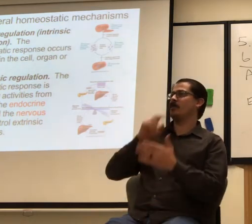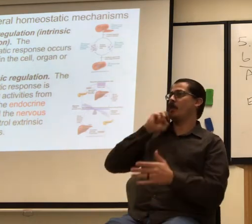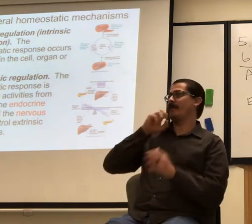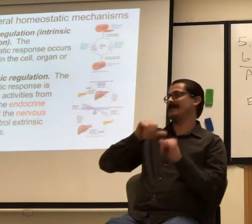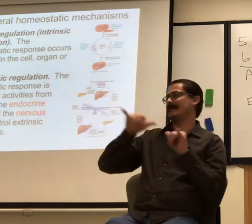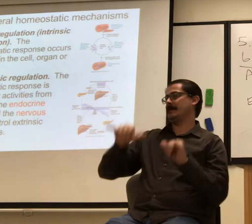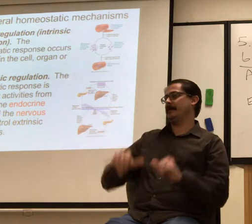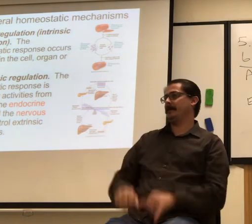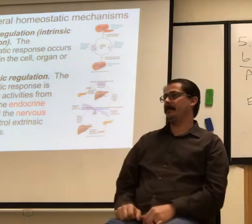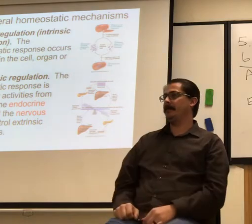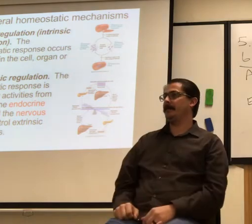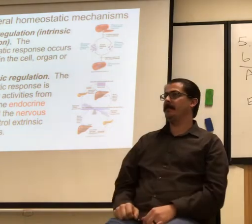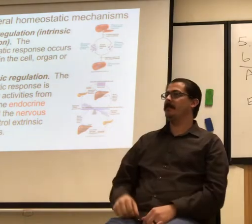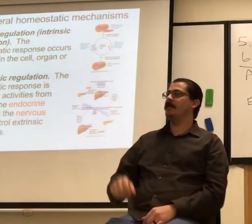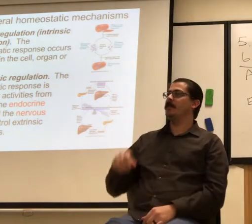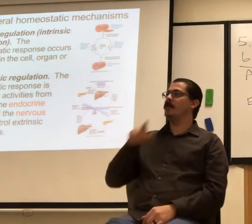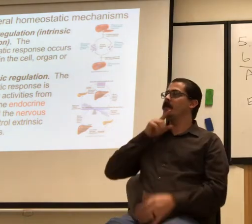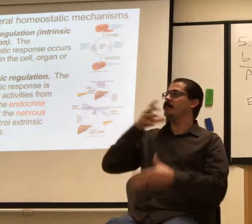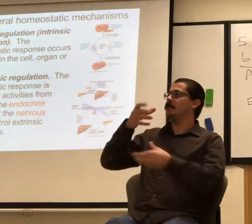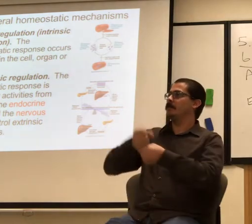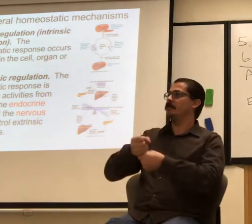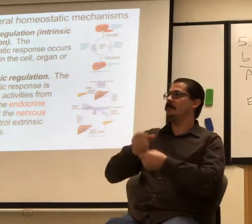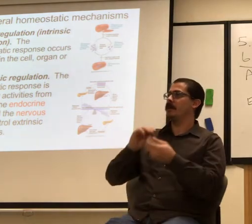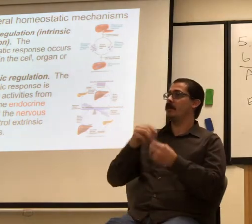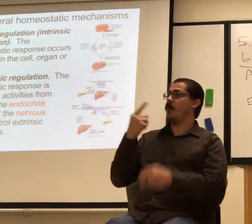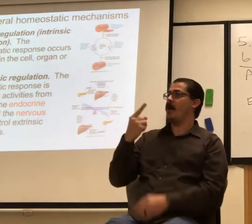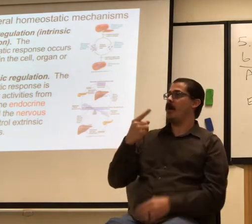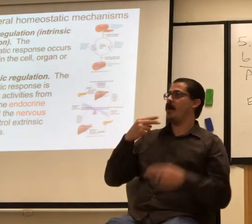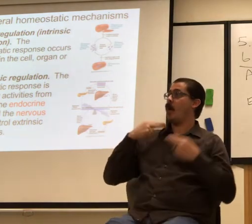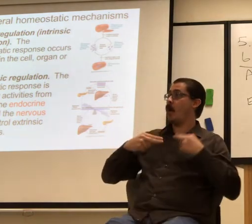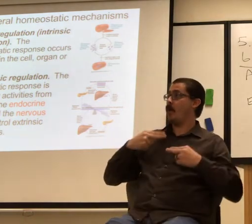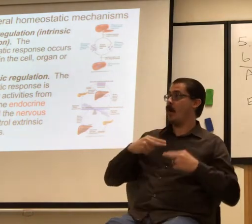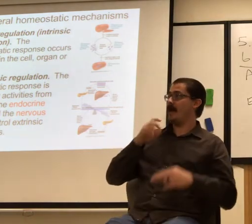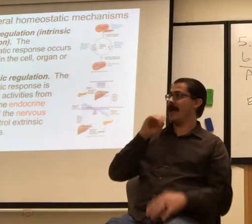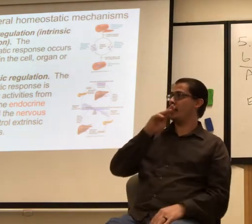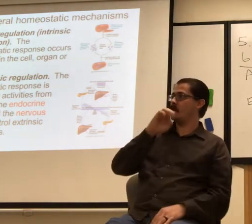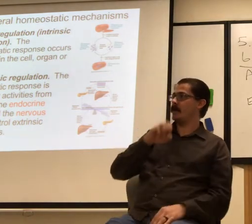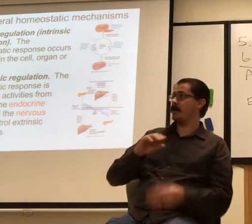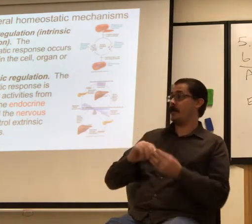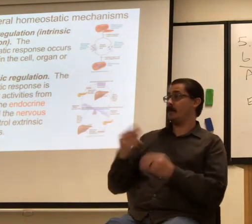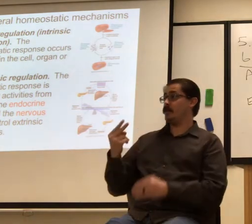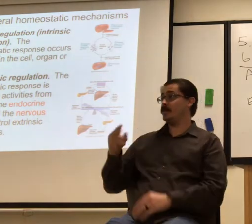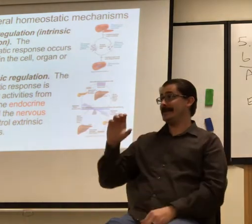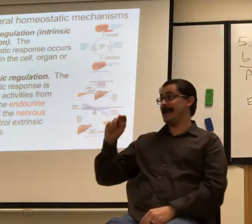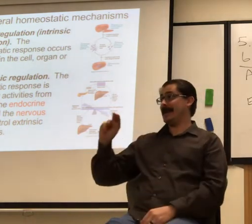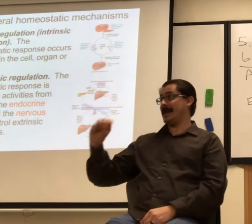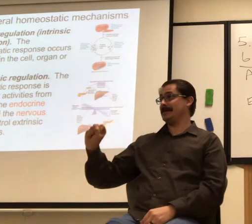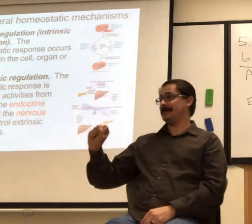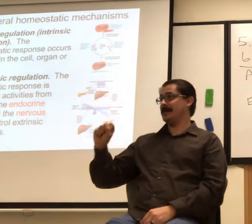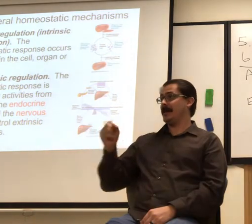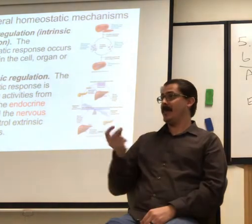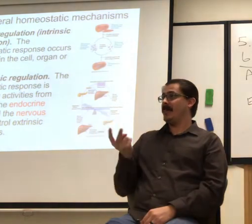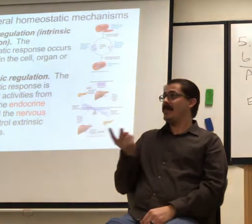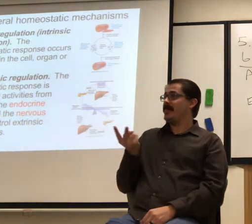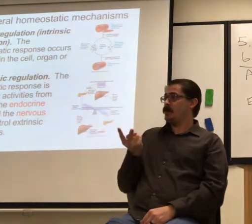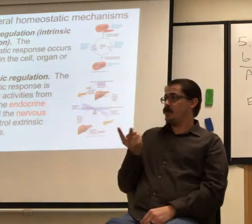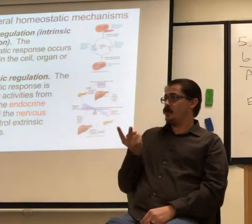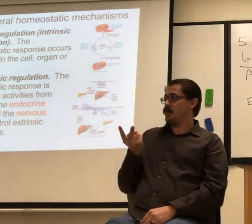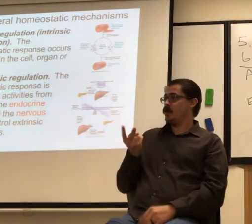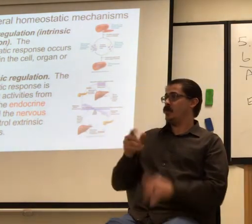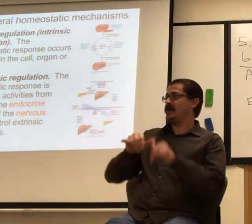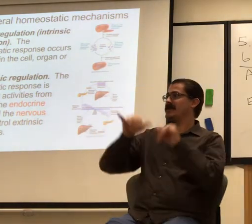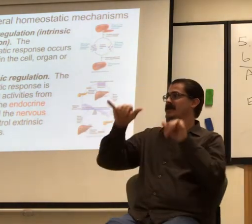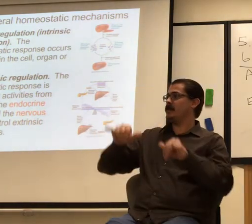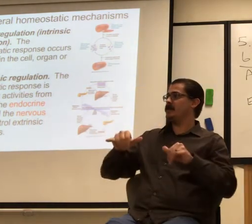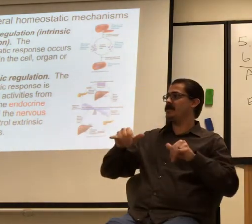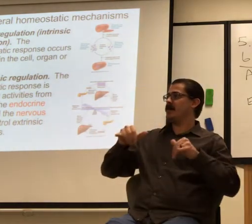So boom, in a nutshell, number one, hormones, endocrine system. Number two, CNS. Those are the two systems in